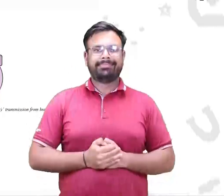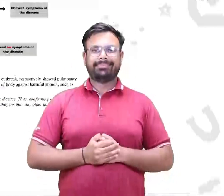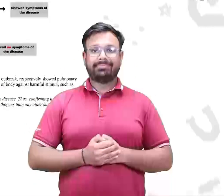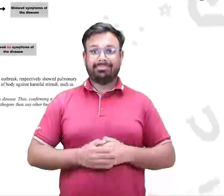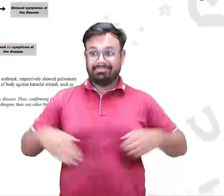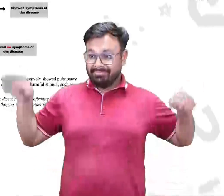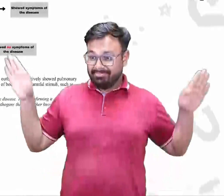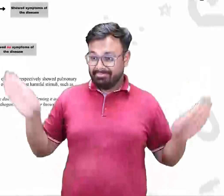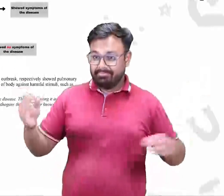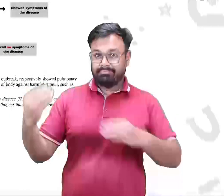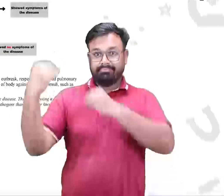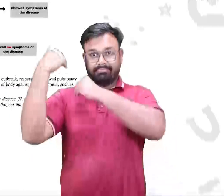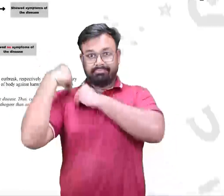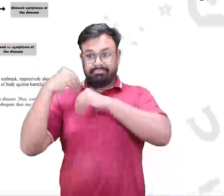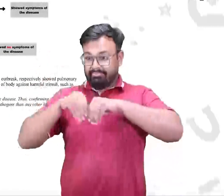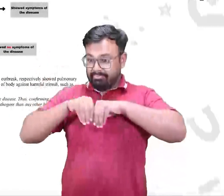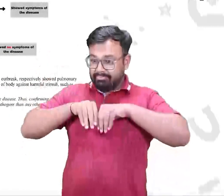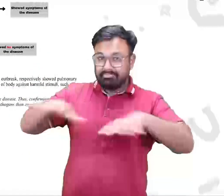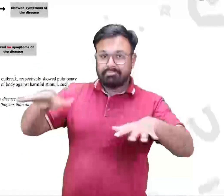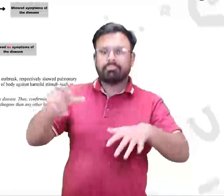diseases.